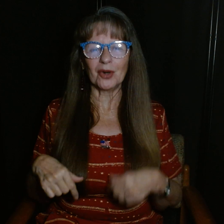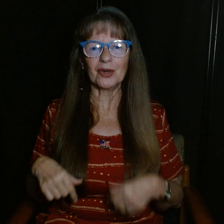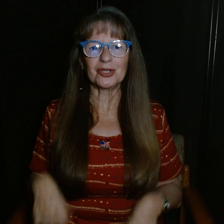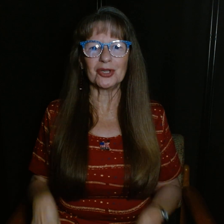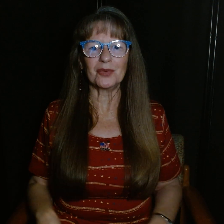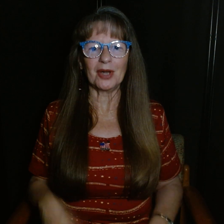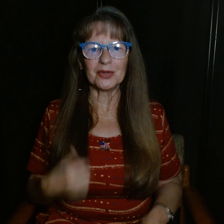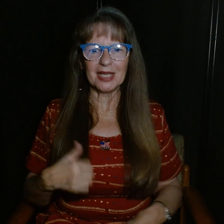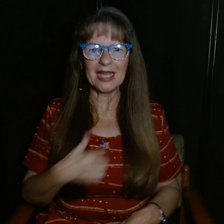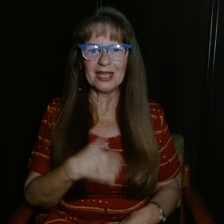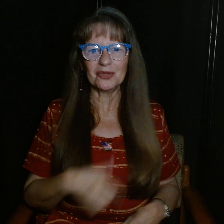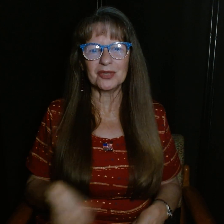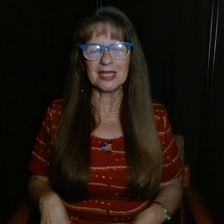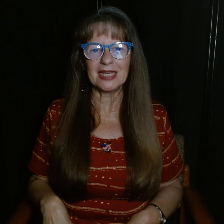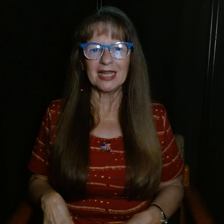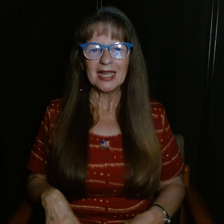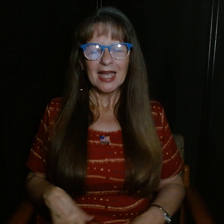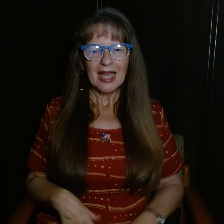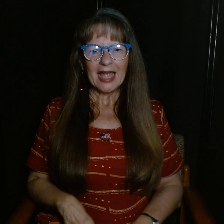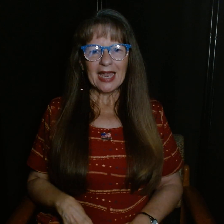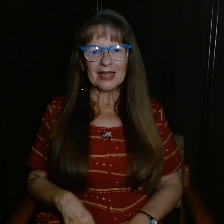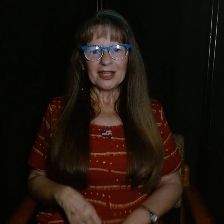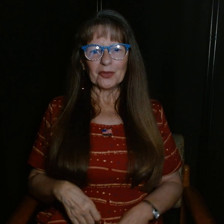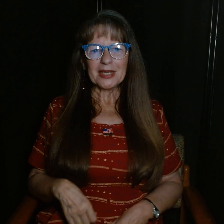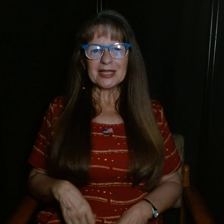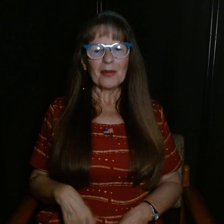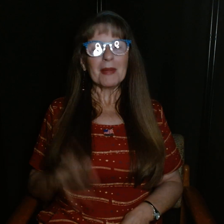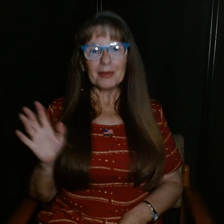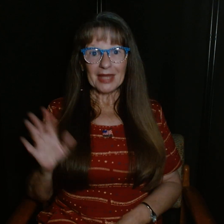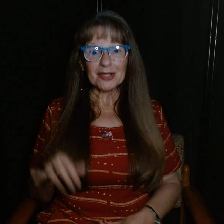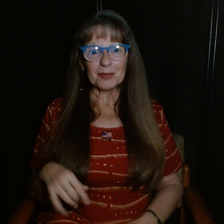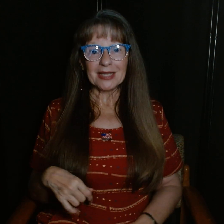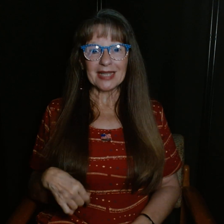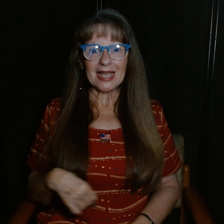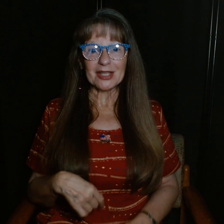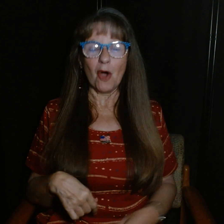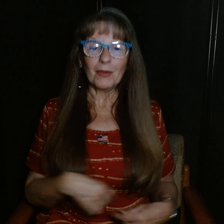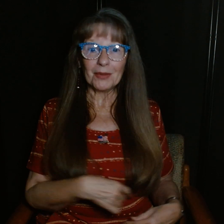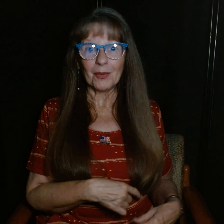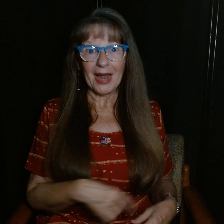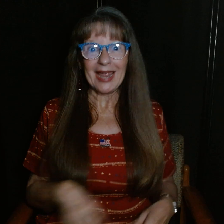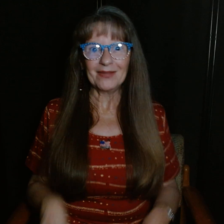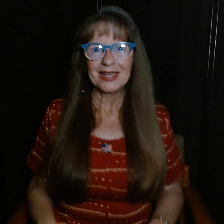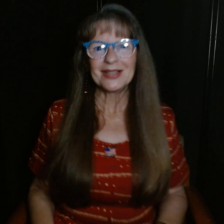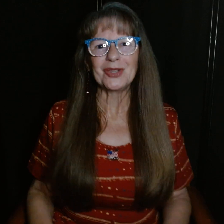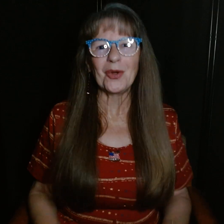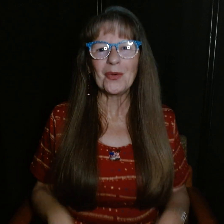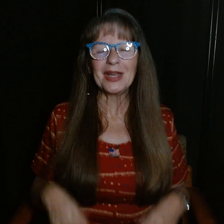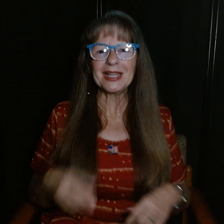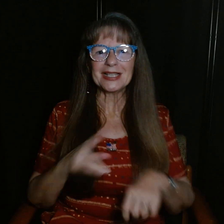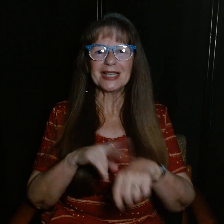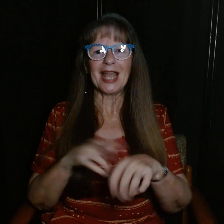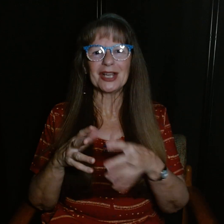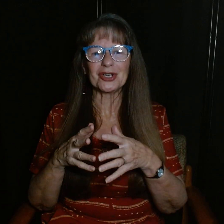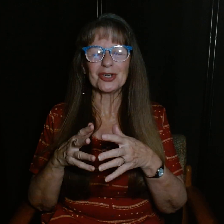words to it. Oh, say, can you see? And the reason I remember that is because it has Home of the Brave. So it is the